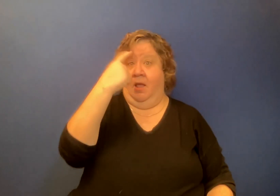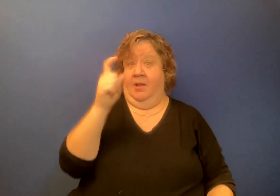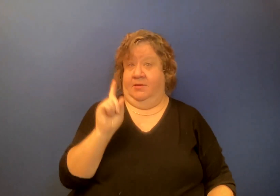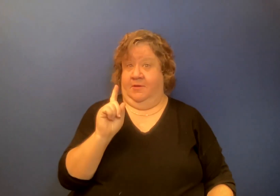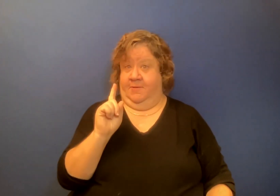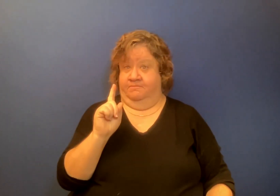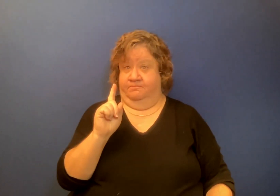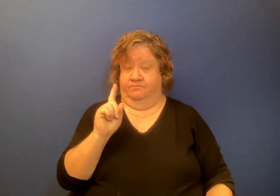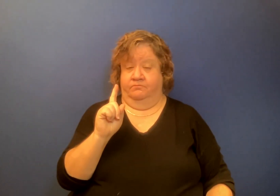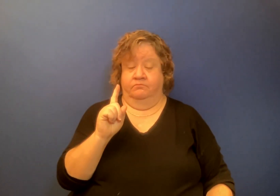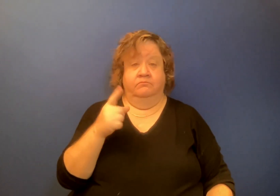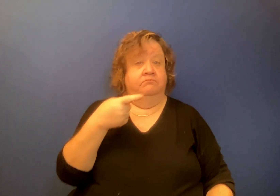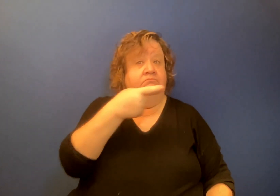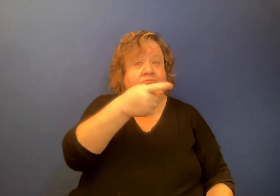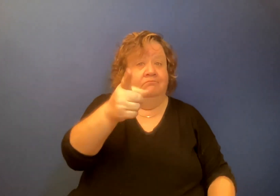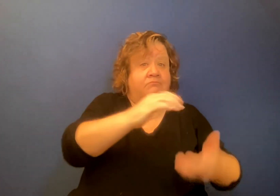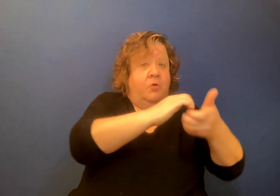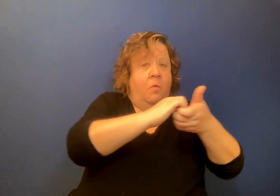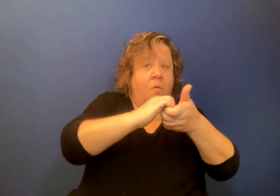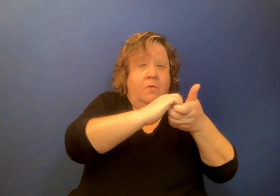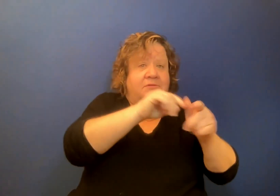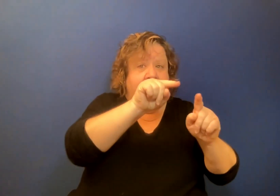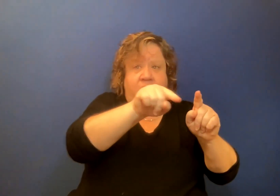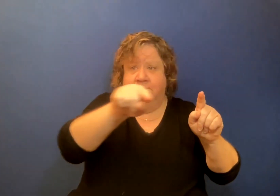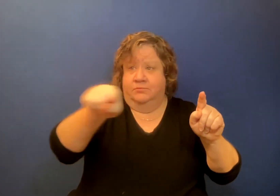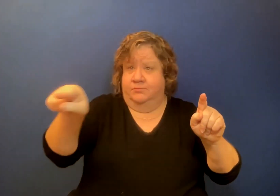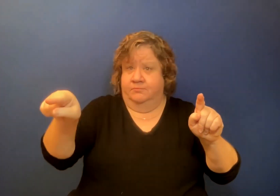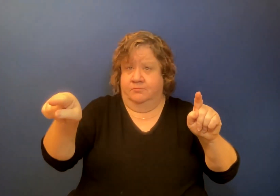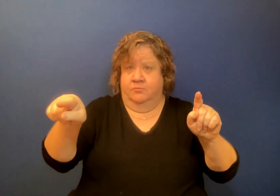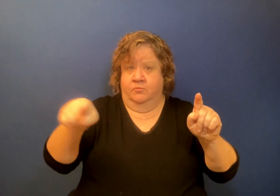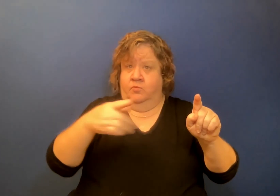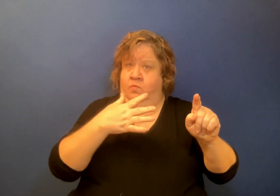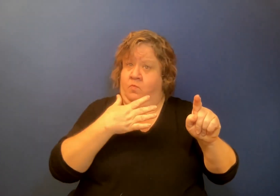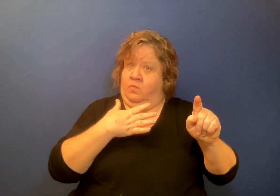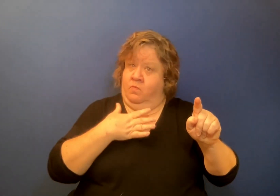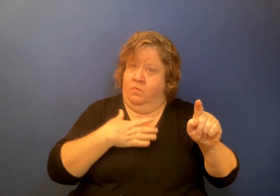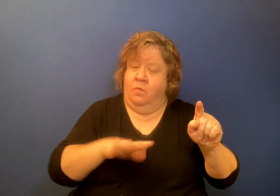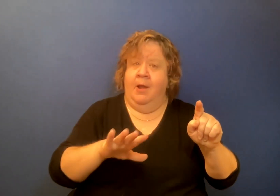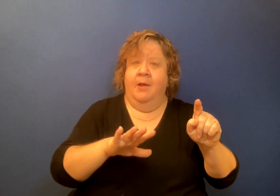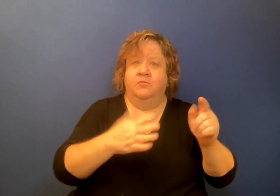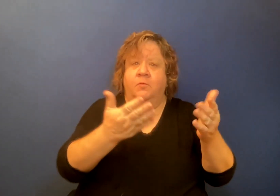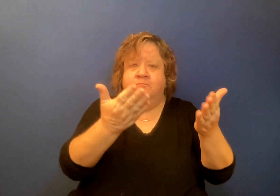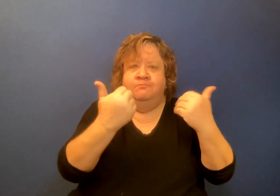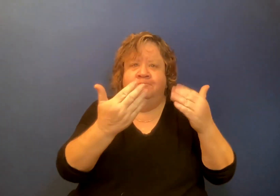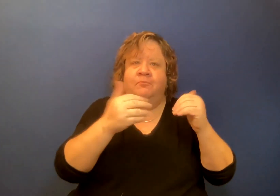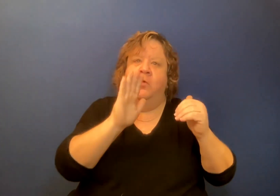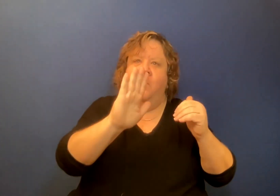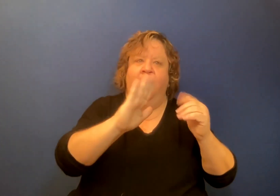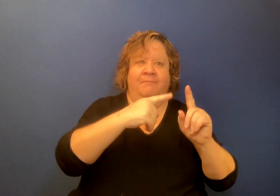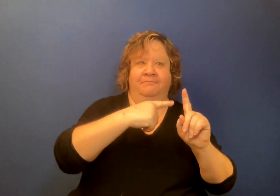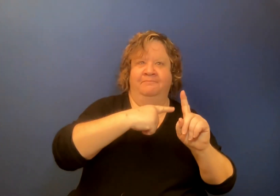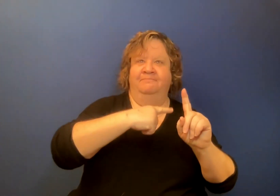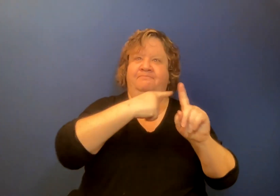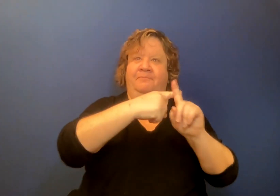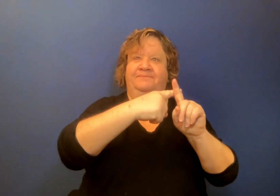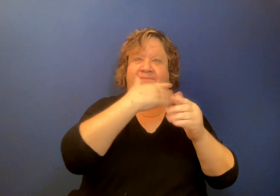share or highlight a success or a challenge that they've been having in sort of inclusion-oriented